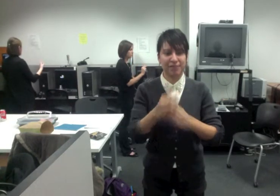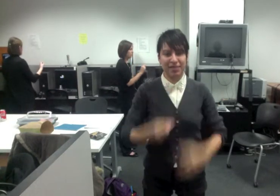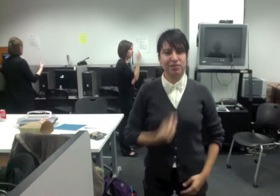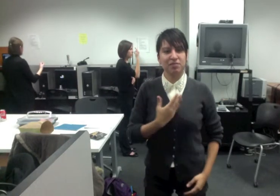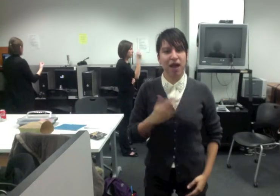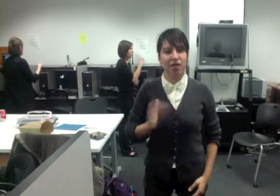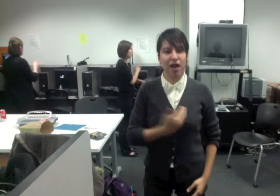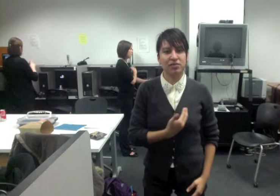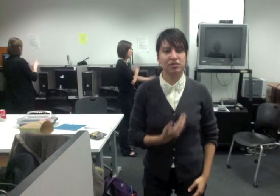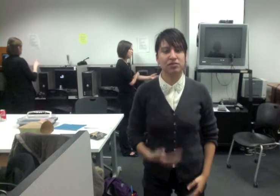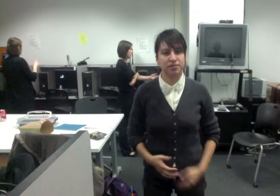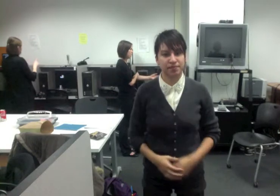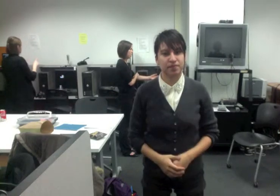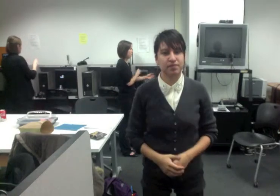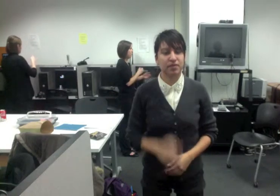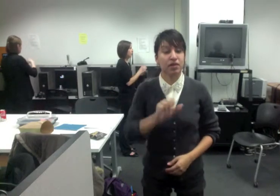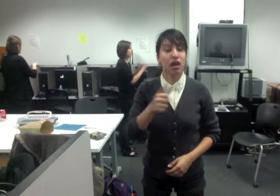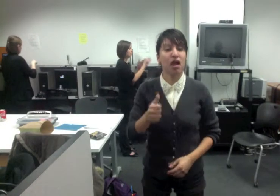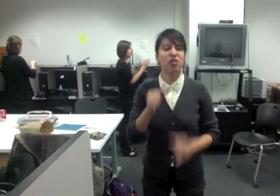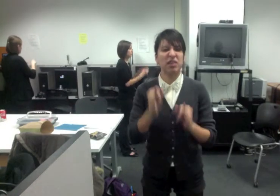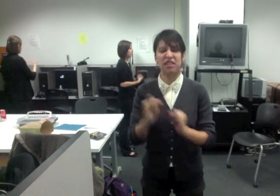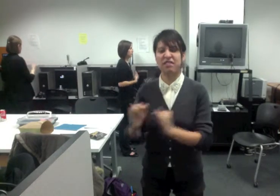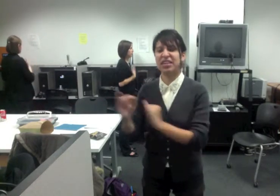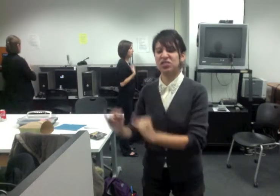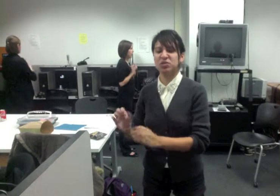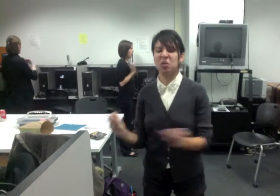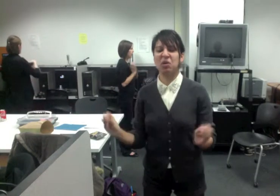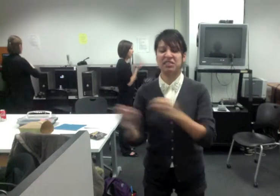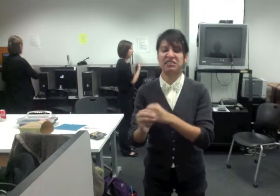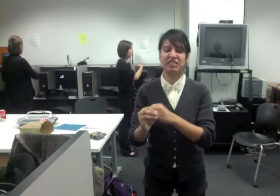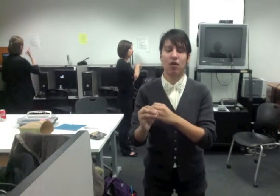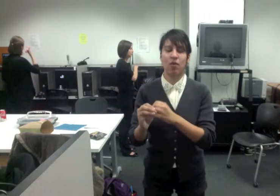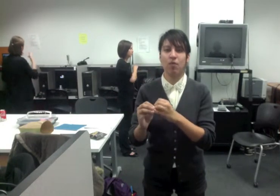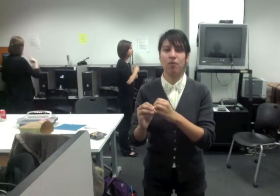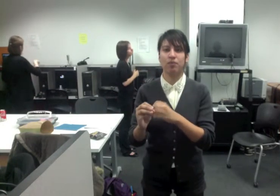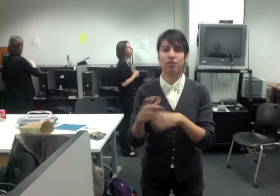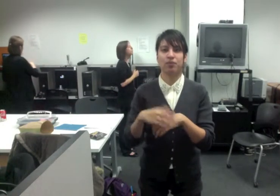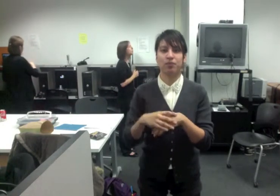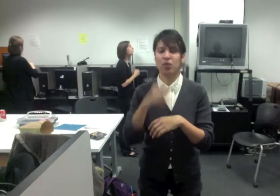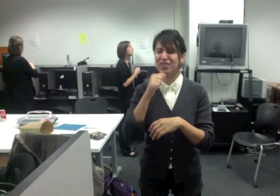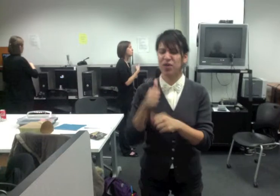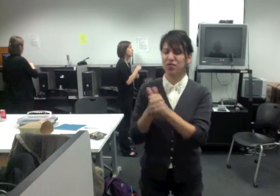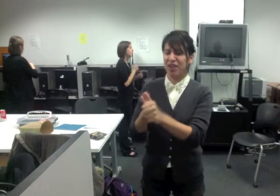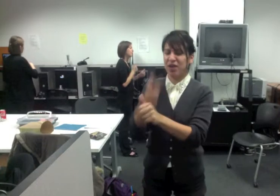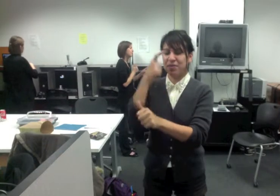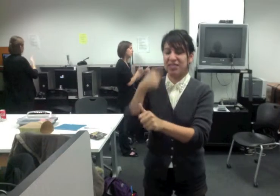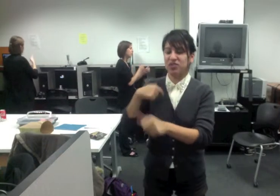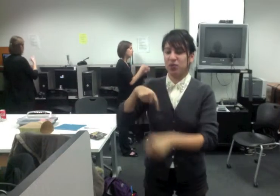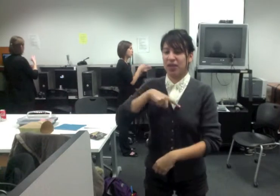Whether they're individuals or organizations, we follow those who lead, not because we have to, but because we want to.